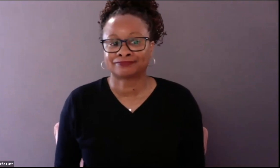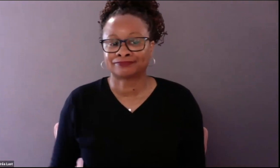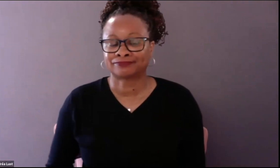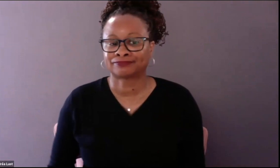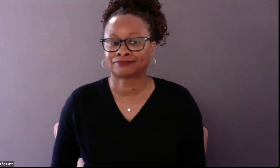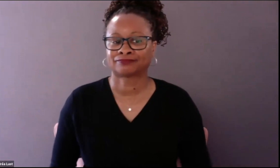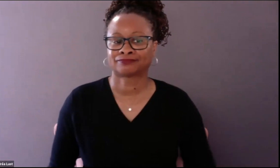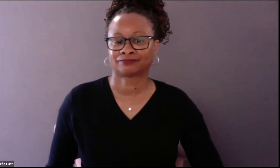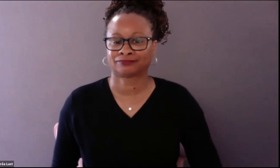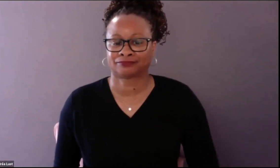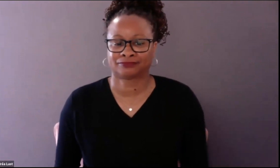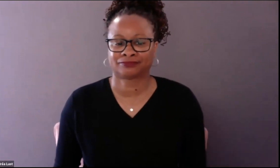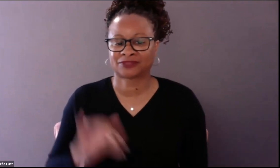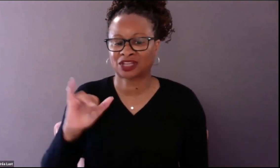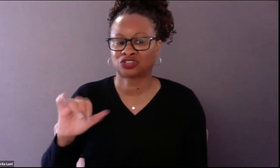Oh, wow. Thank Okay. you.